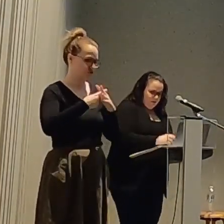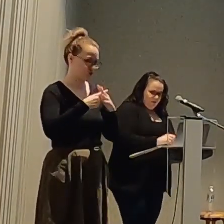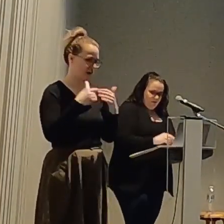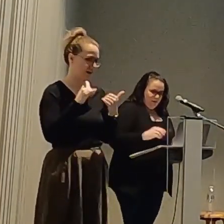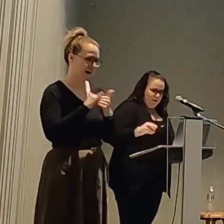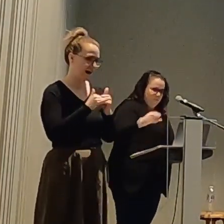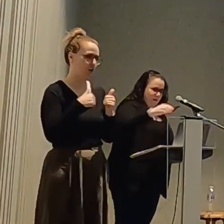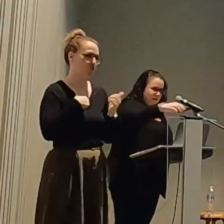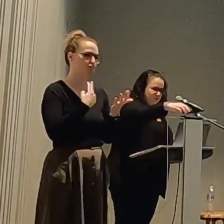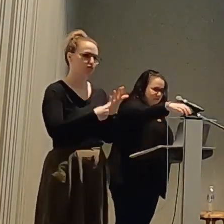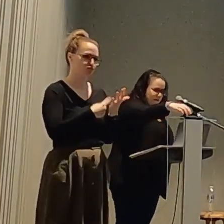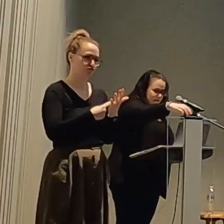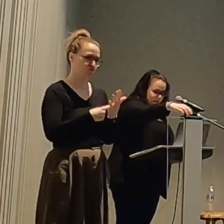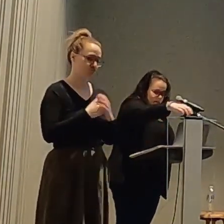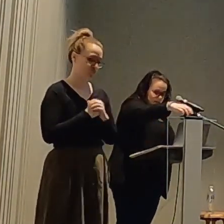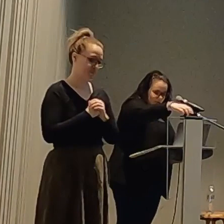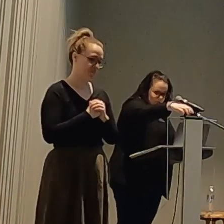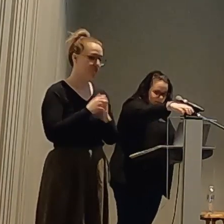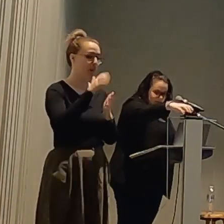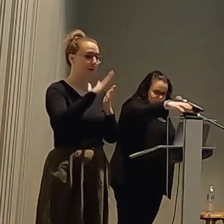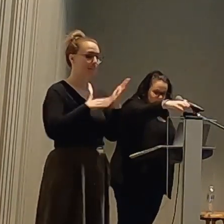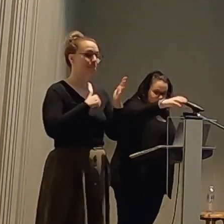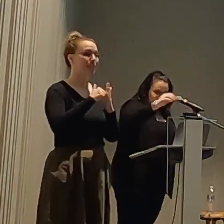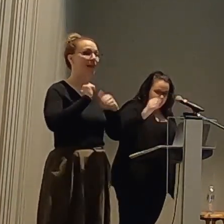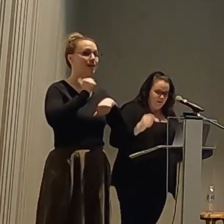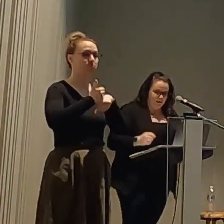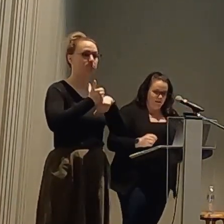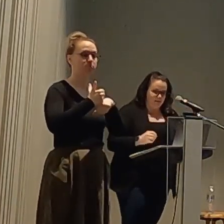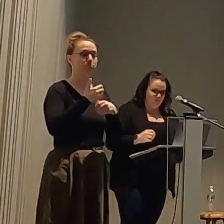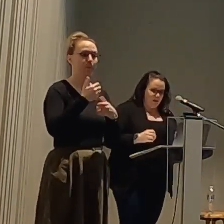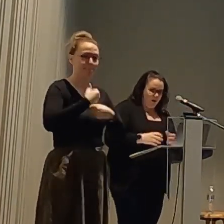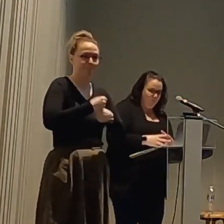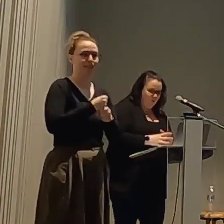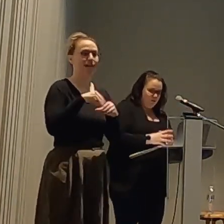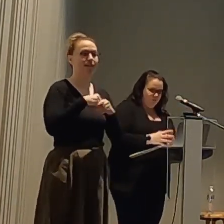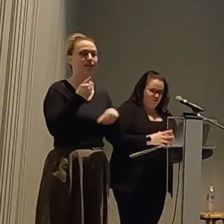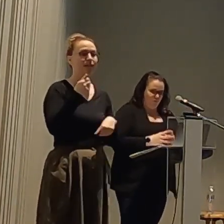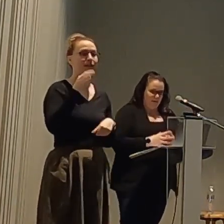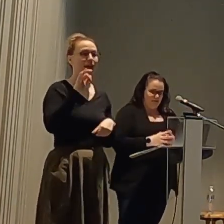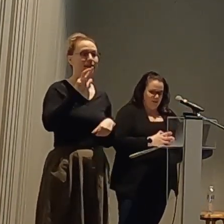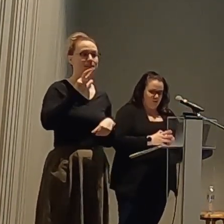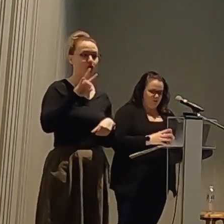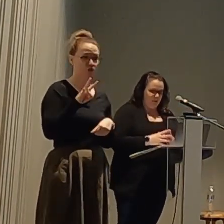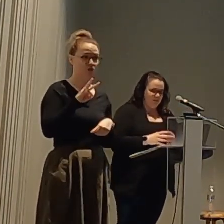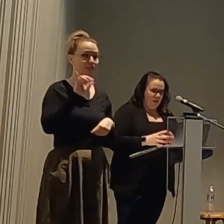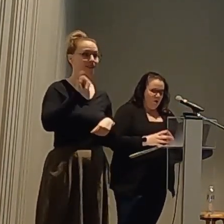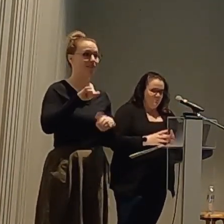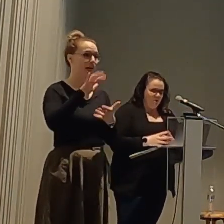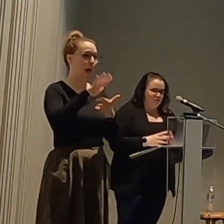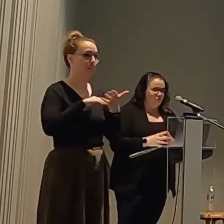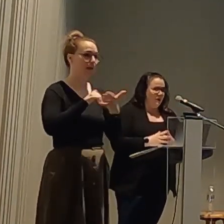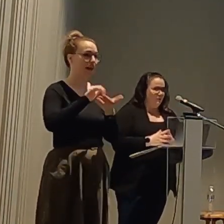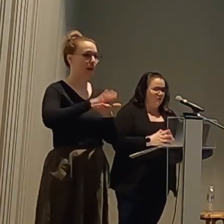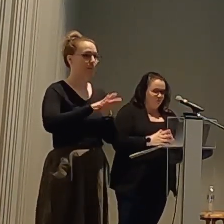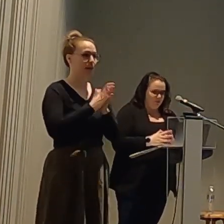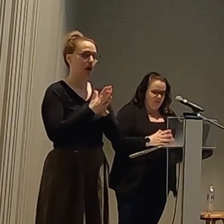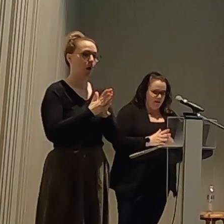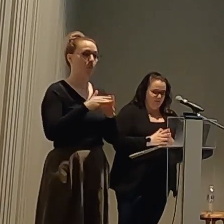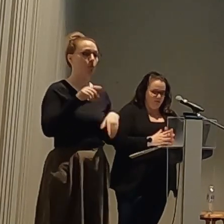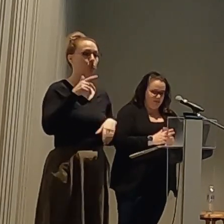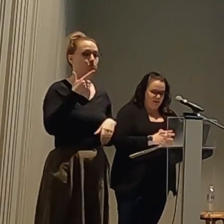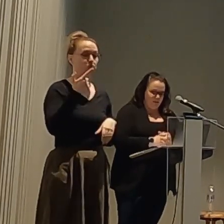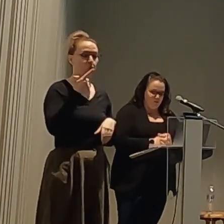So the painting was made in 1937. It has become one of the 20th century's most